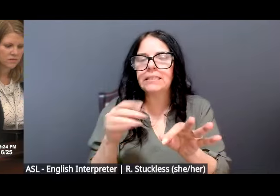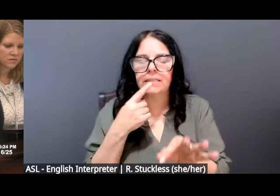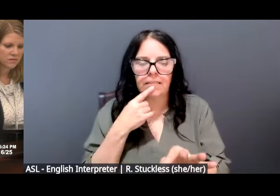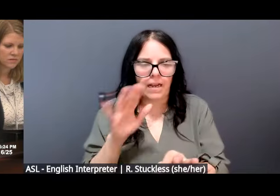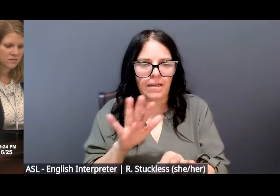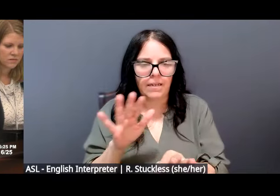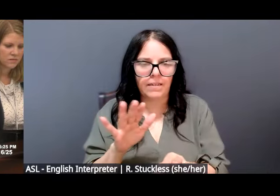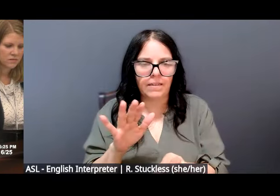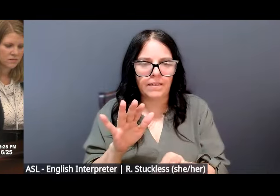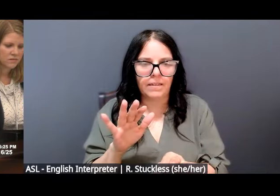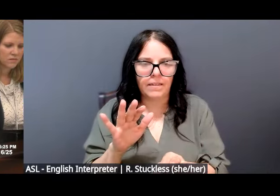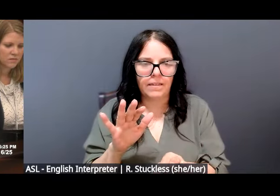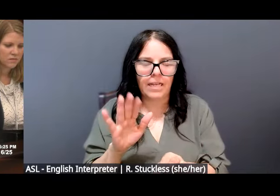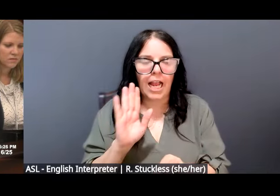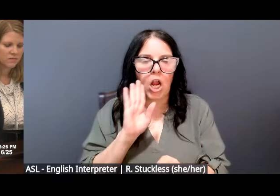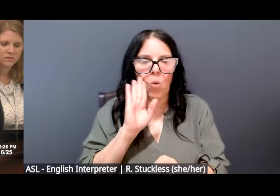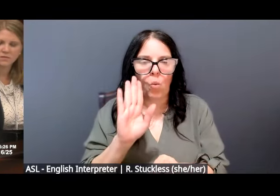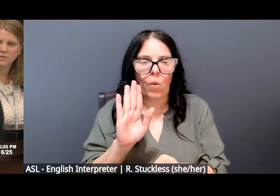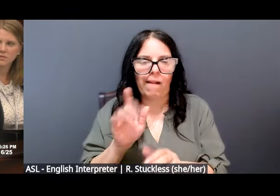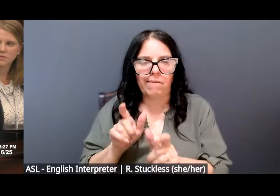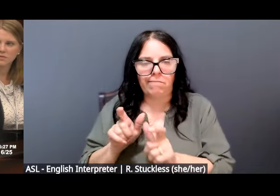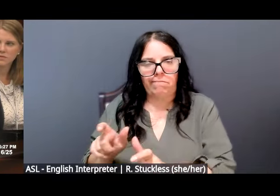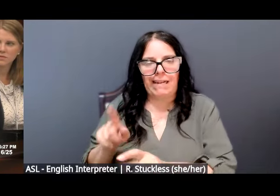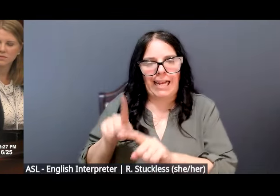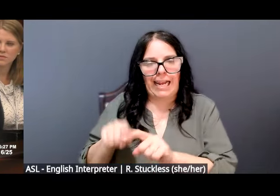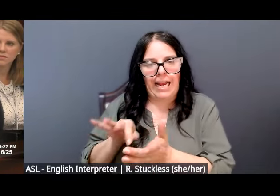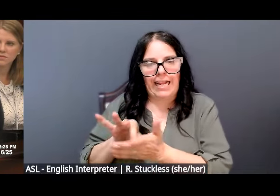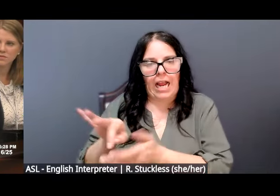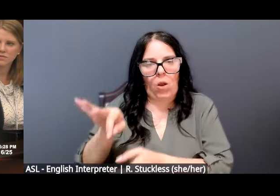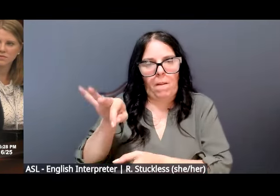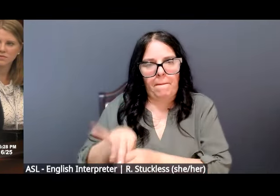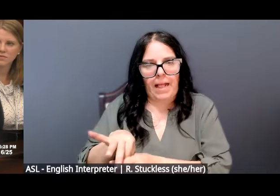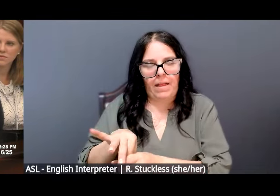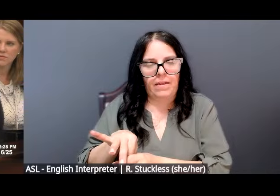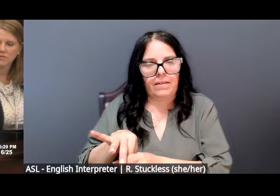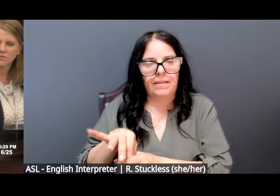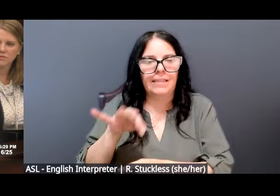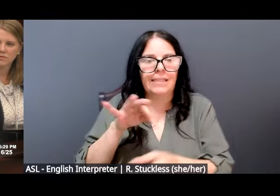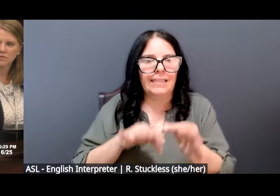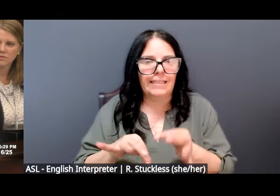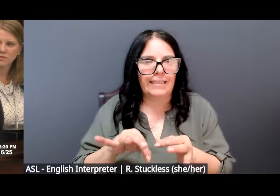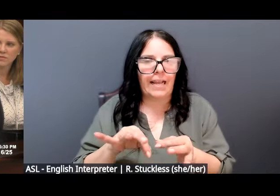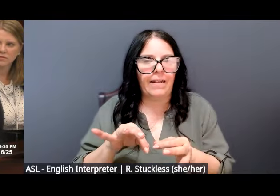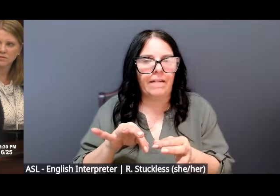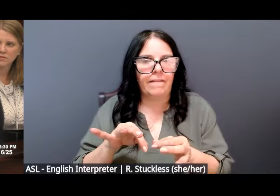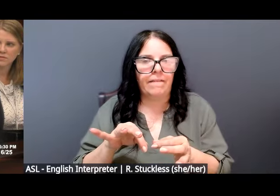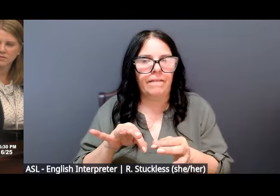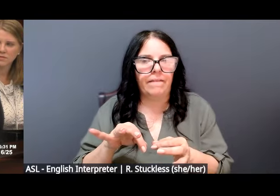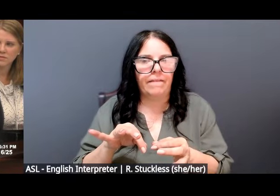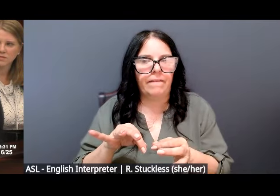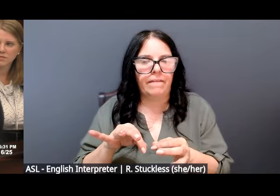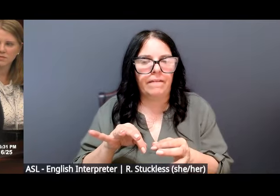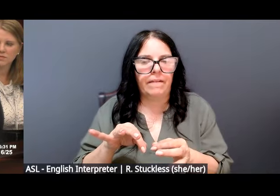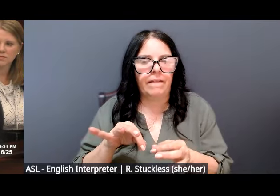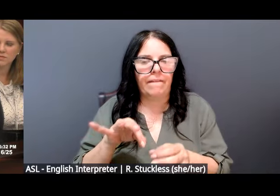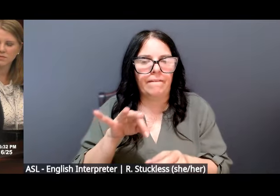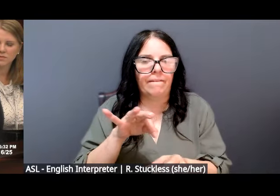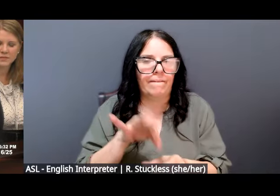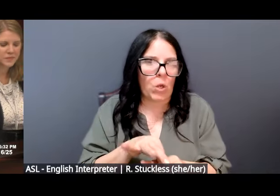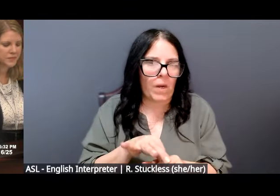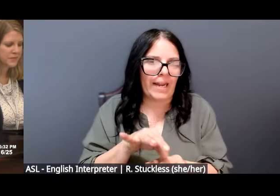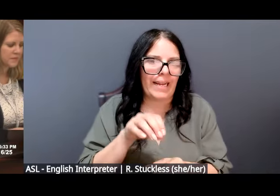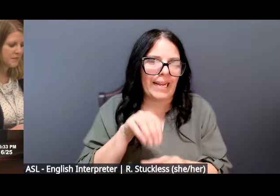prohibit counting ballots versus require voting of provisional ballot in that context. So that way it tells